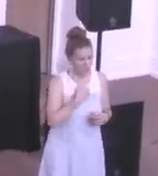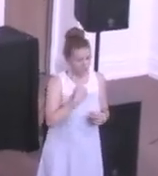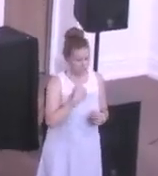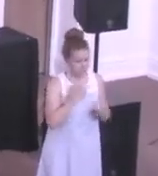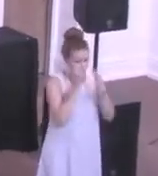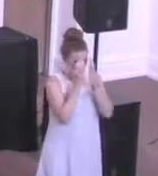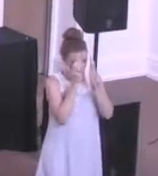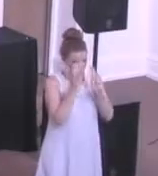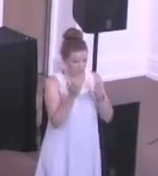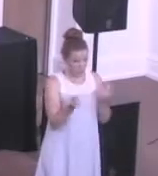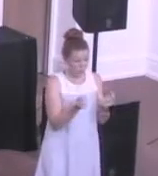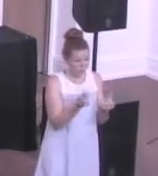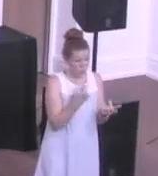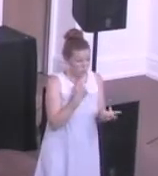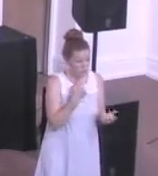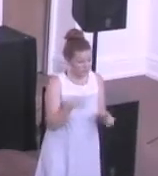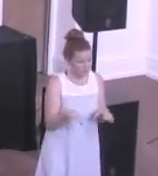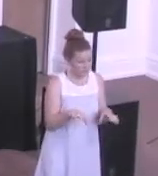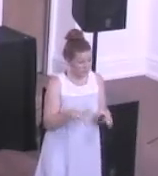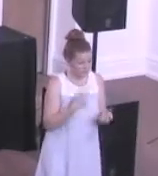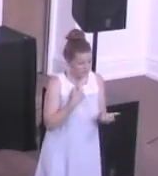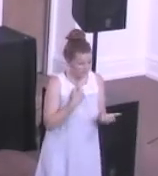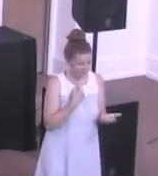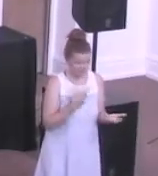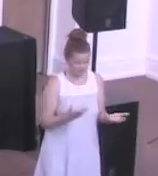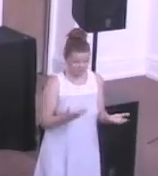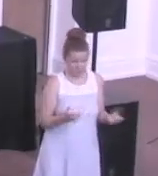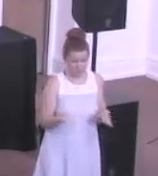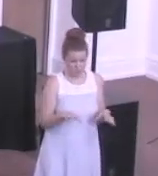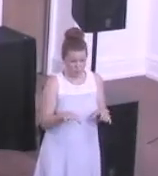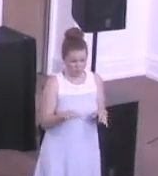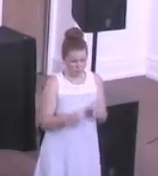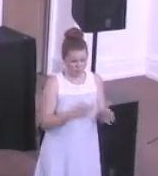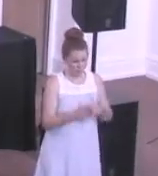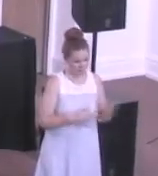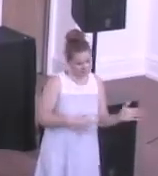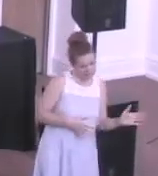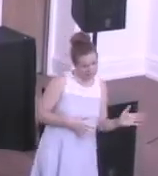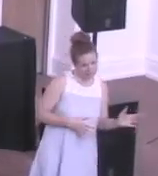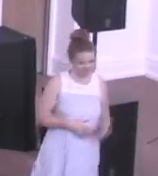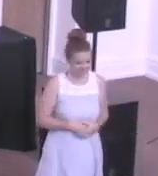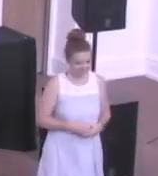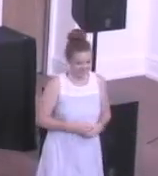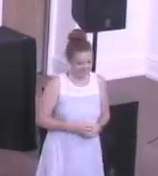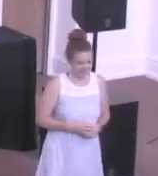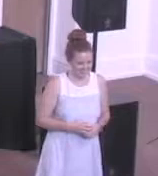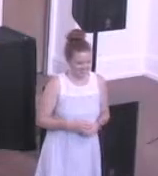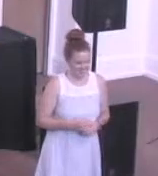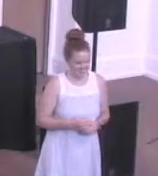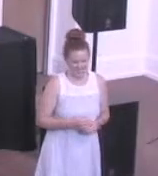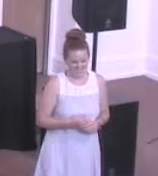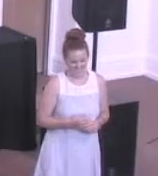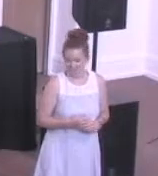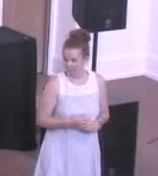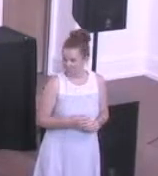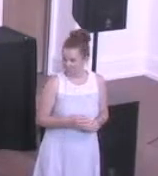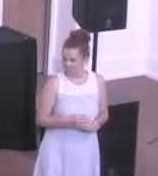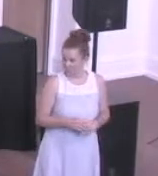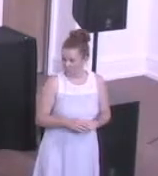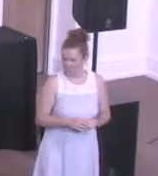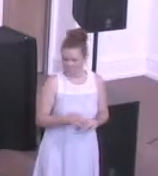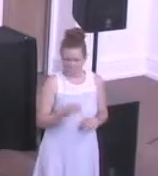do what it says. Do what it do what it says. But should we do what it says,